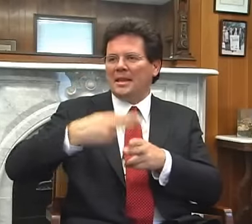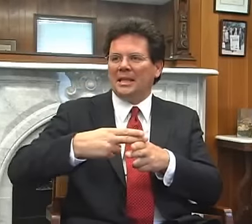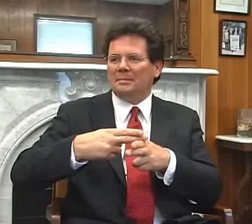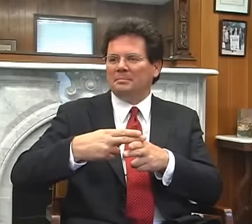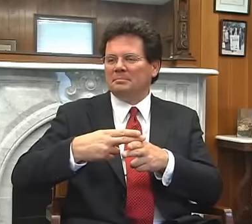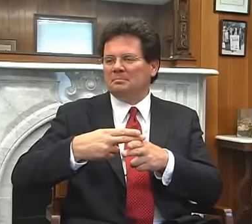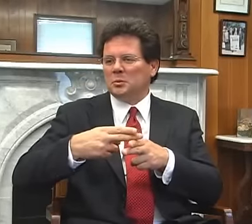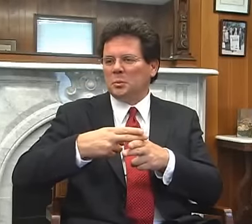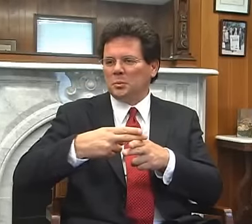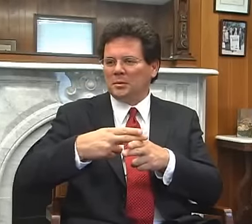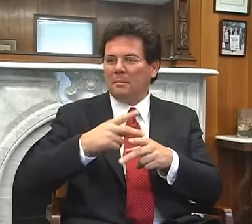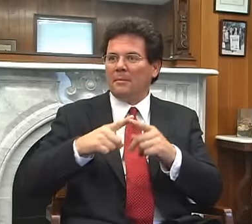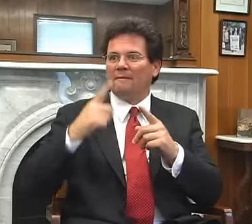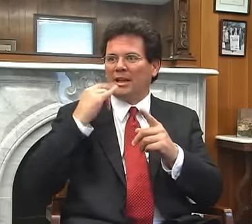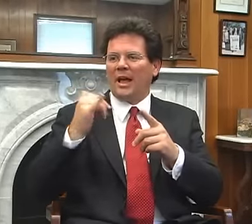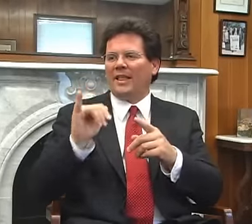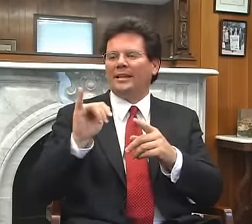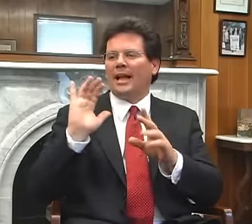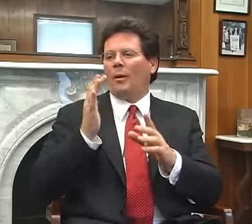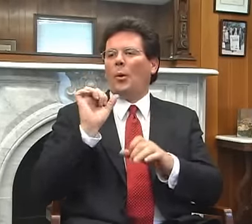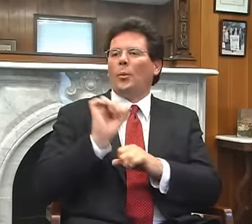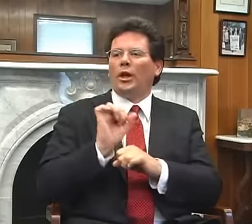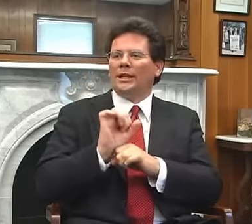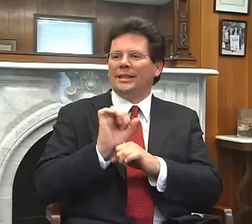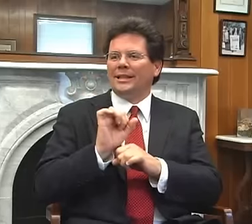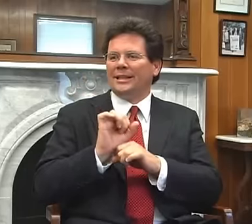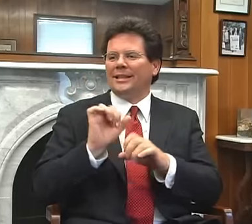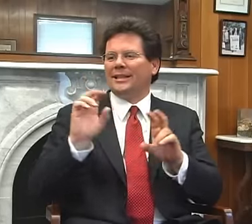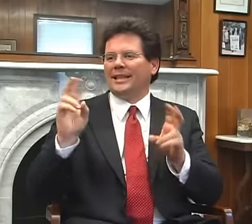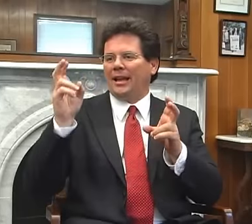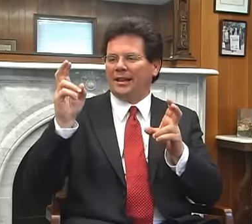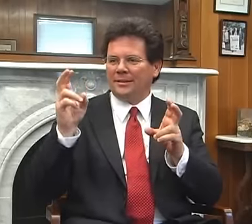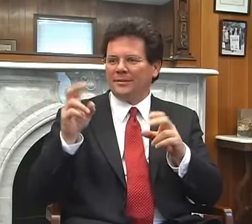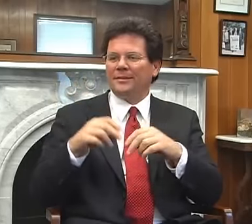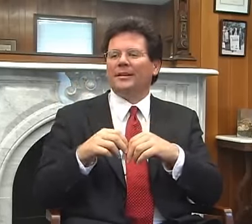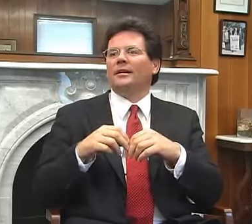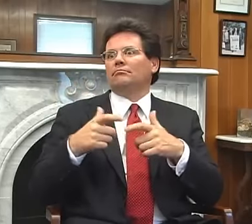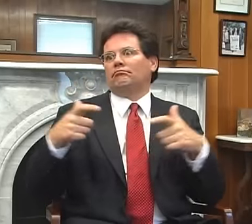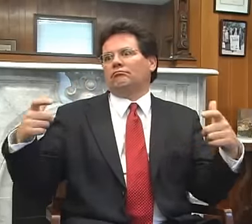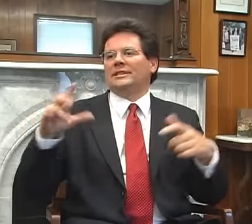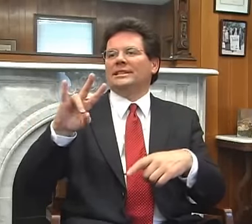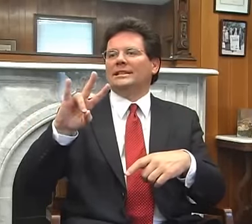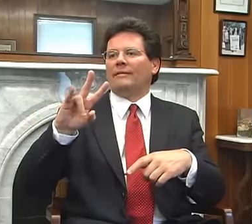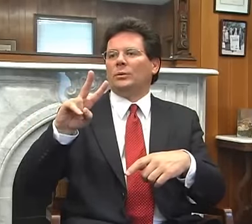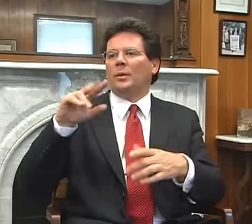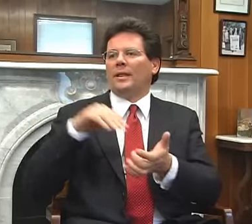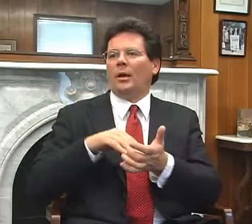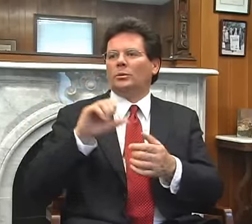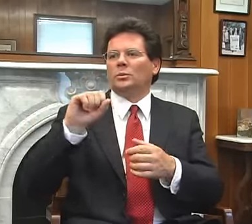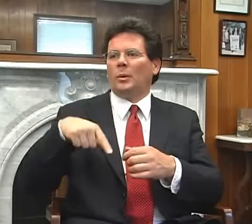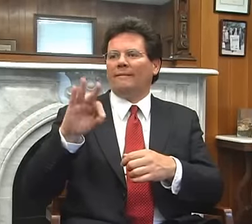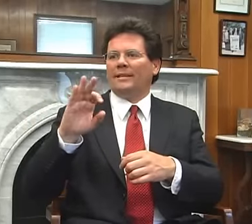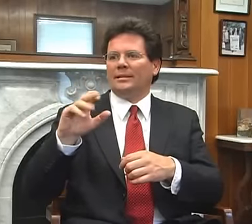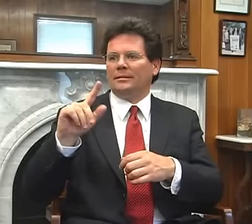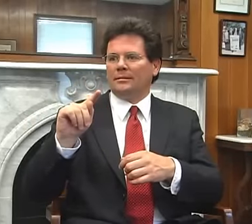I'm sure we'll have a name for it shortly, but for now, that's our working title. And it's huge, 72,000